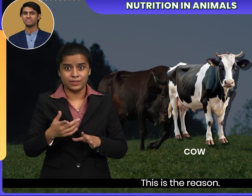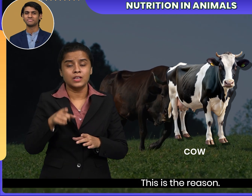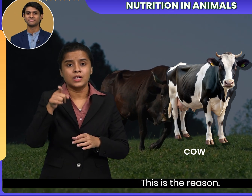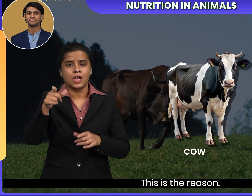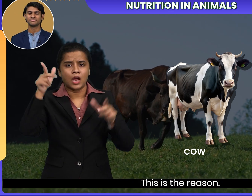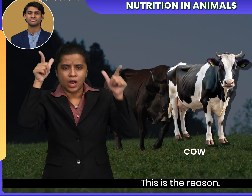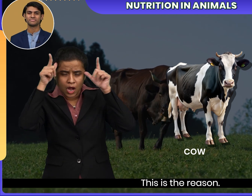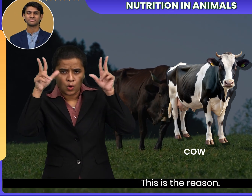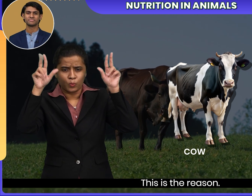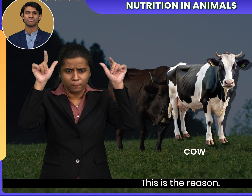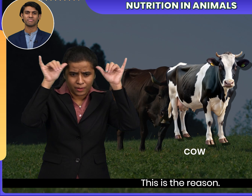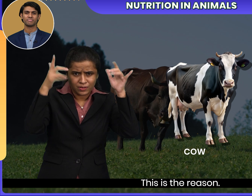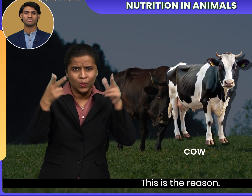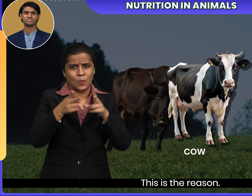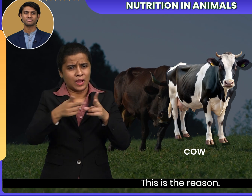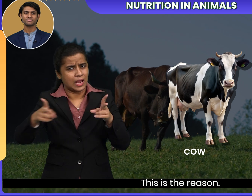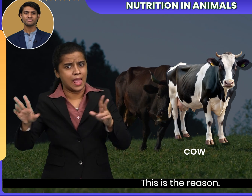reason.